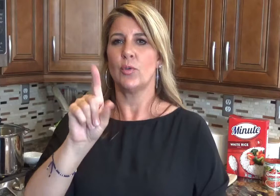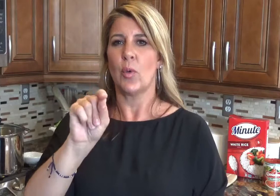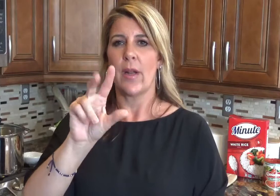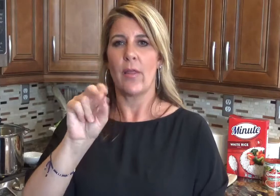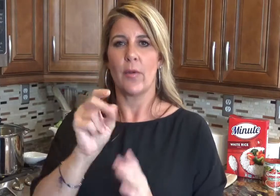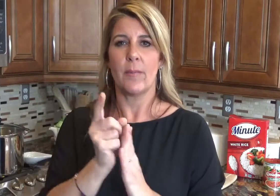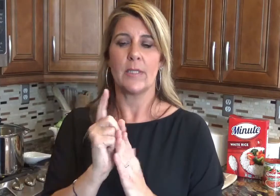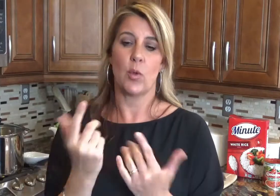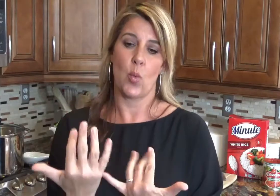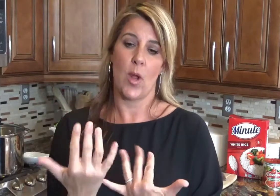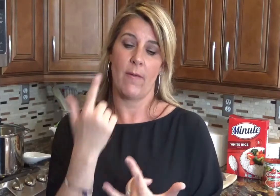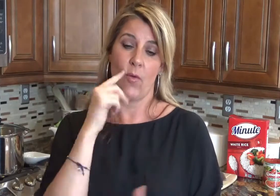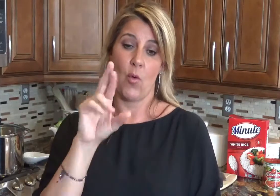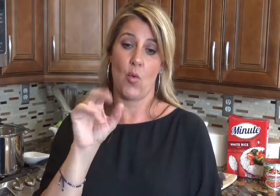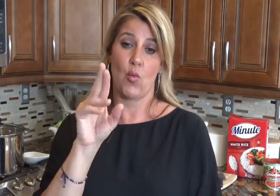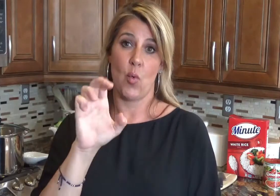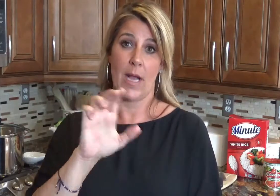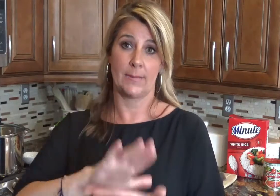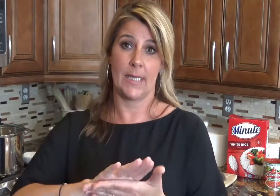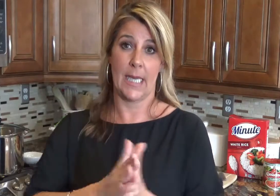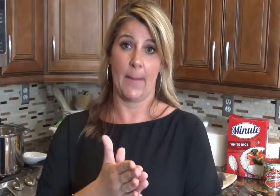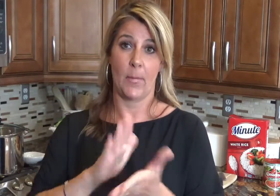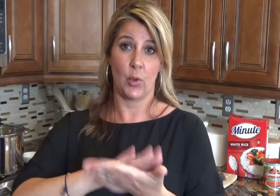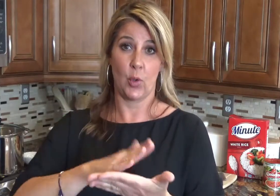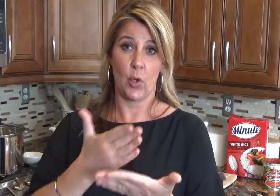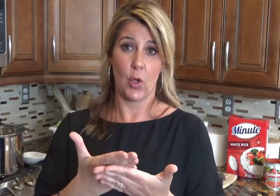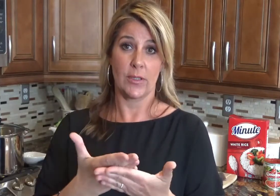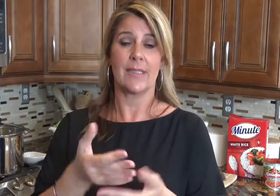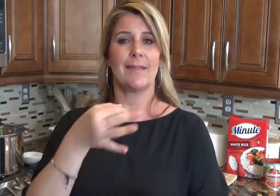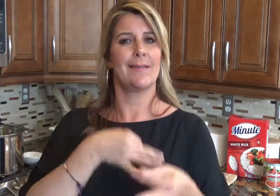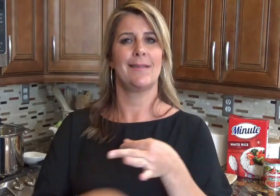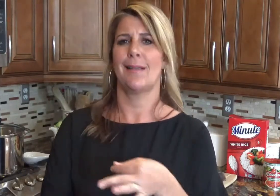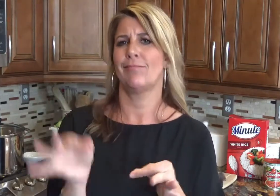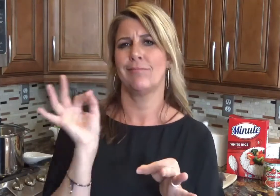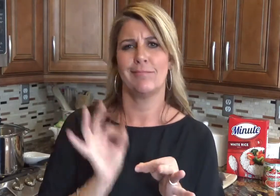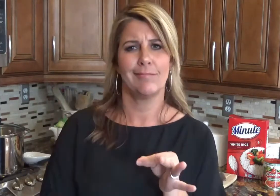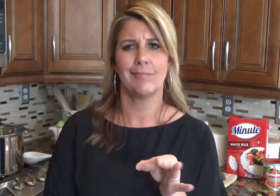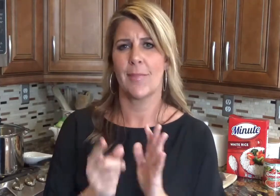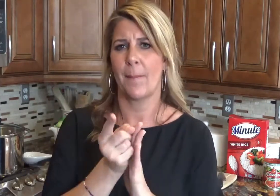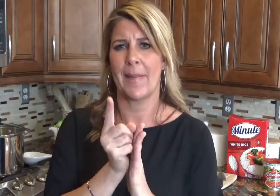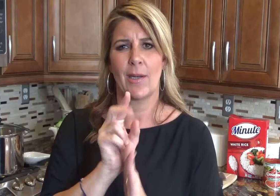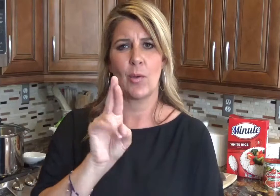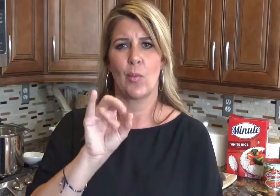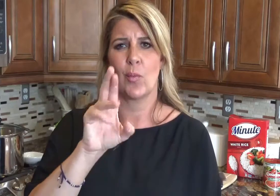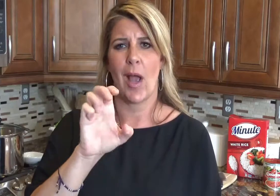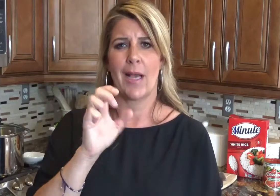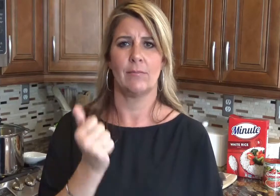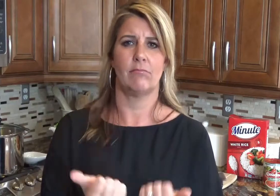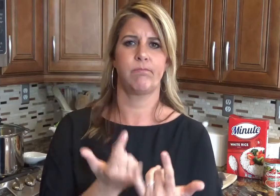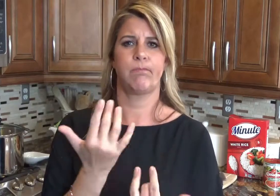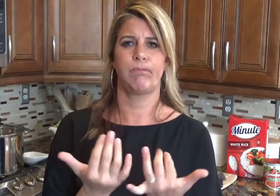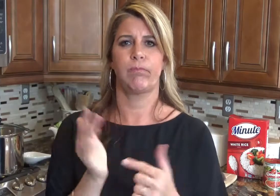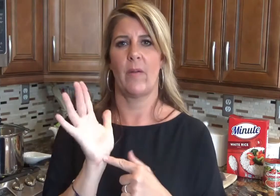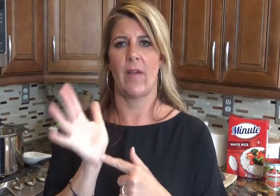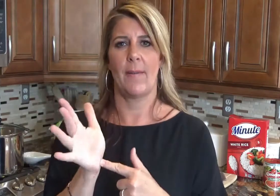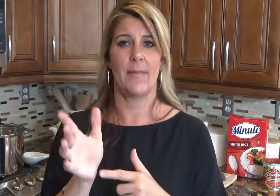have to wait 20 or 30 minutes for regular rice to cook. Instead, you can have everything done, throw in the minute